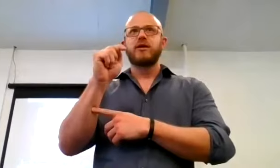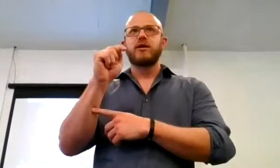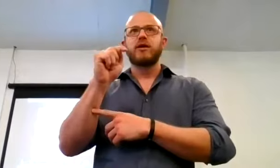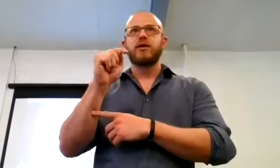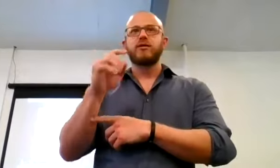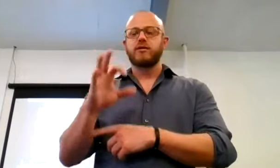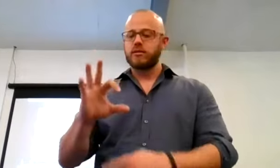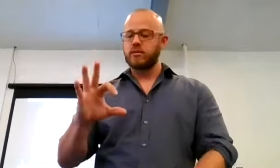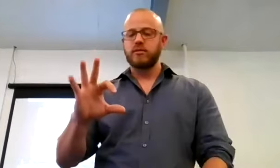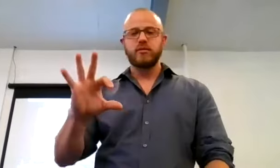cost.